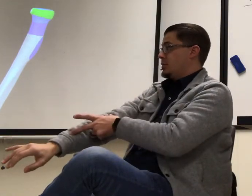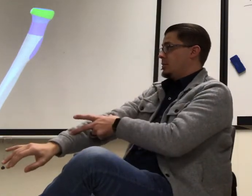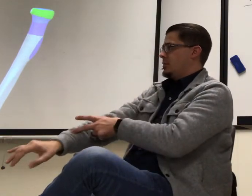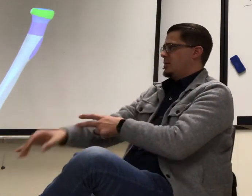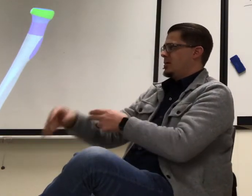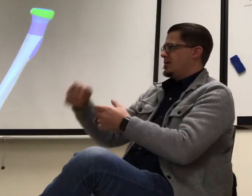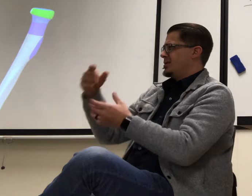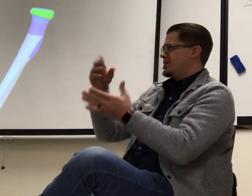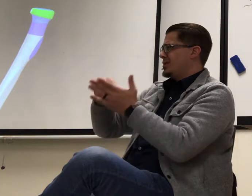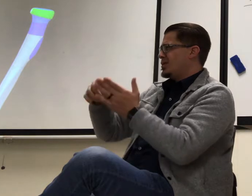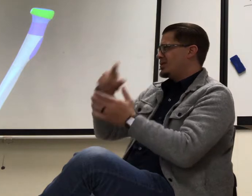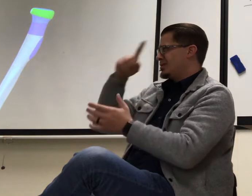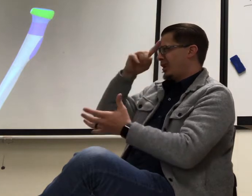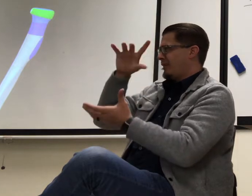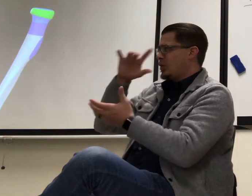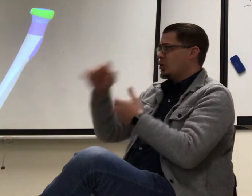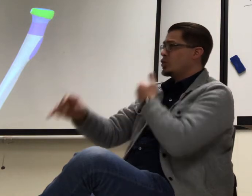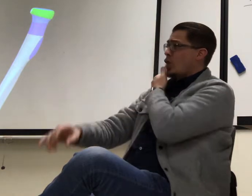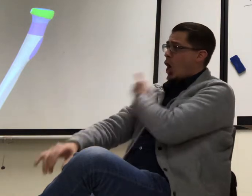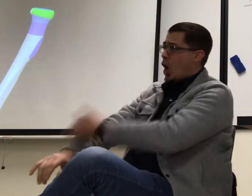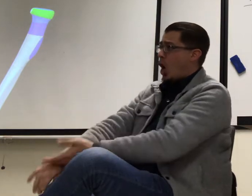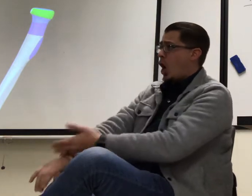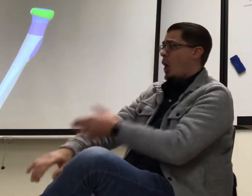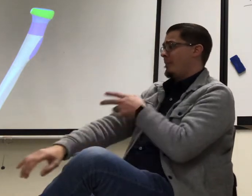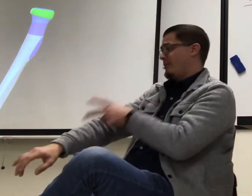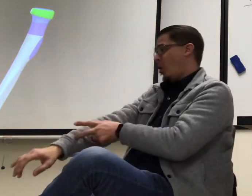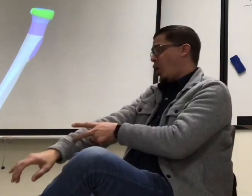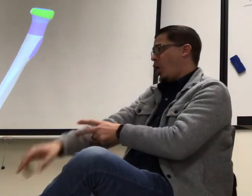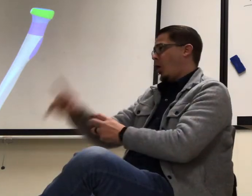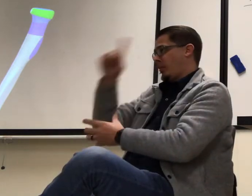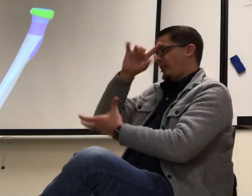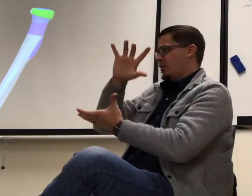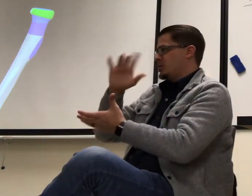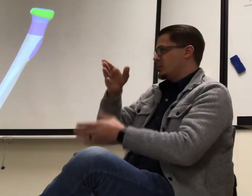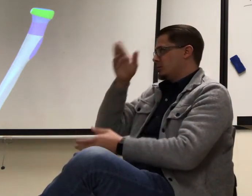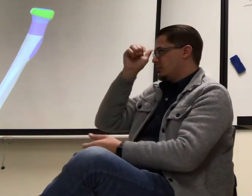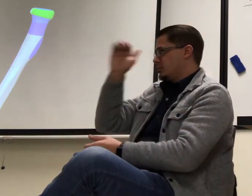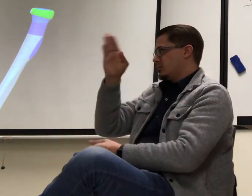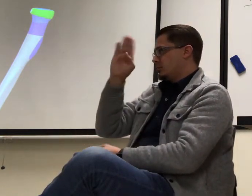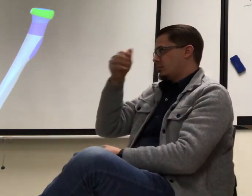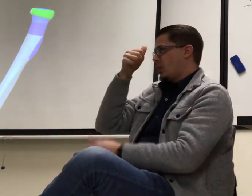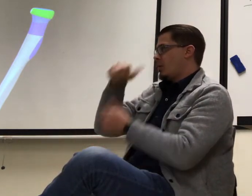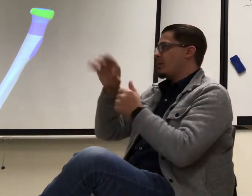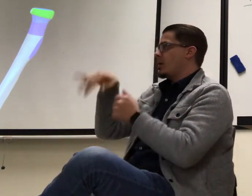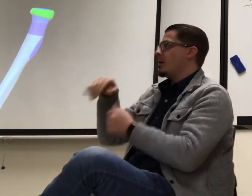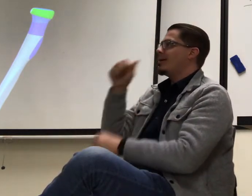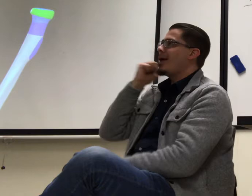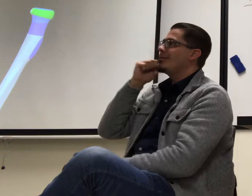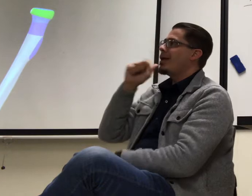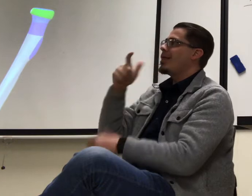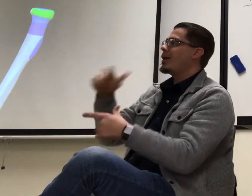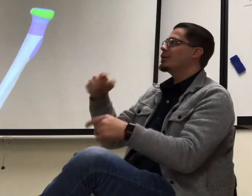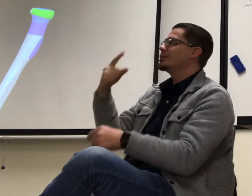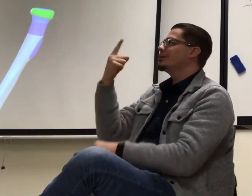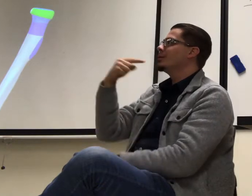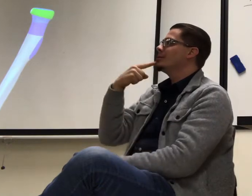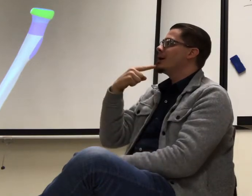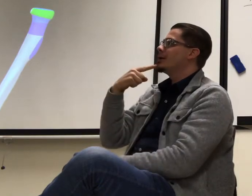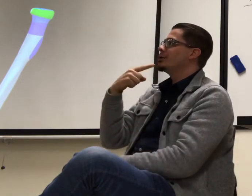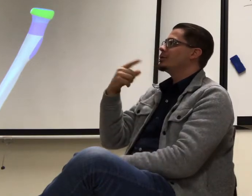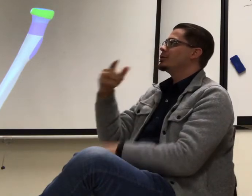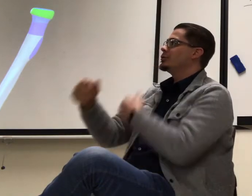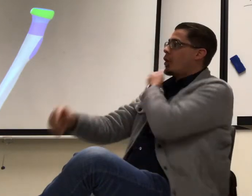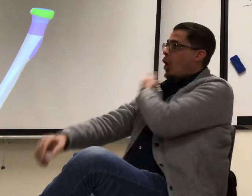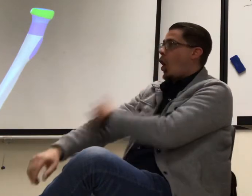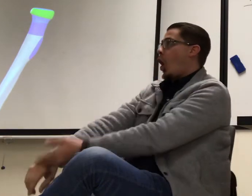arm and forearm. Just keep that straight. Because remember, in everyday language, when someone says your arm, they refer